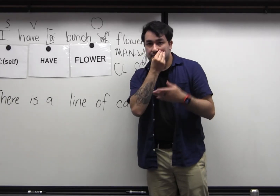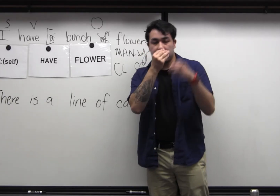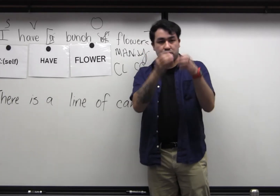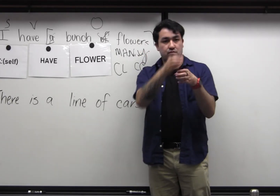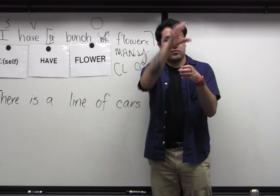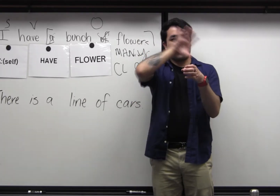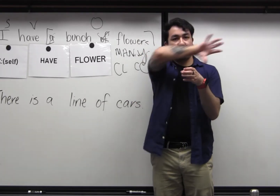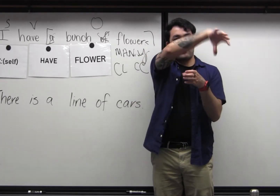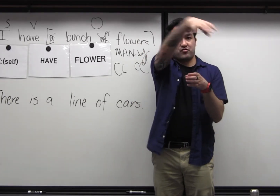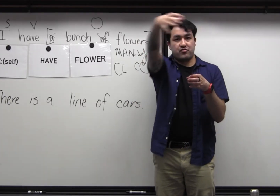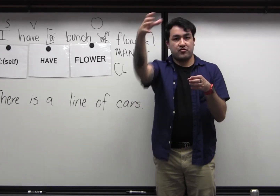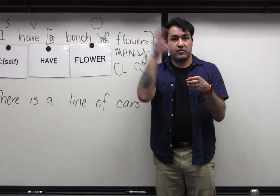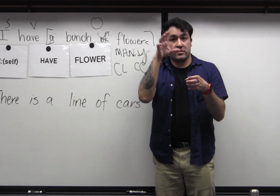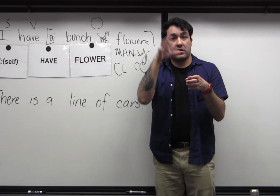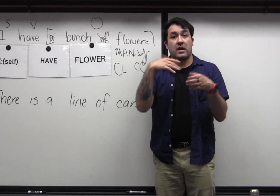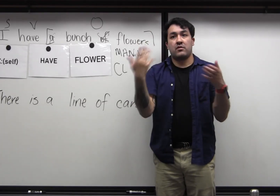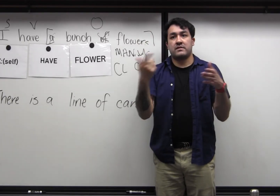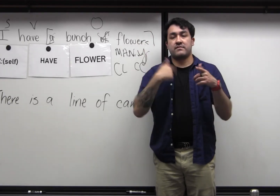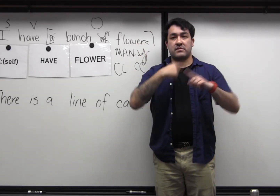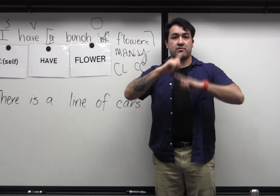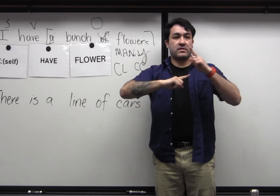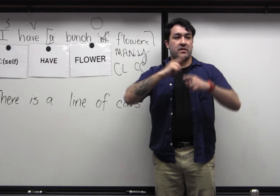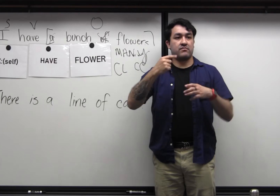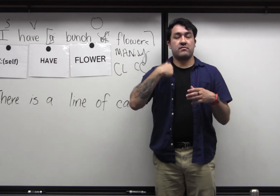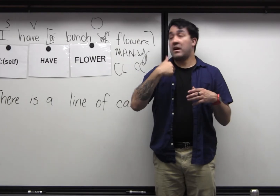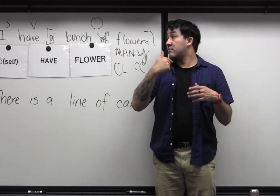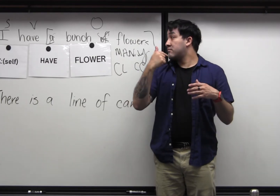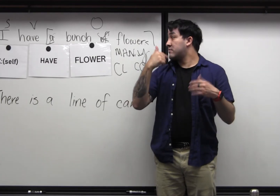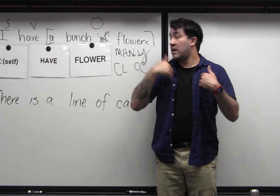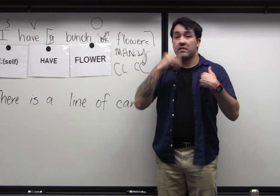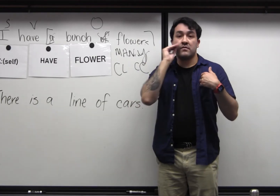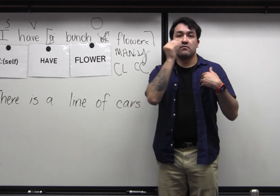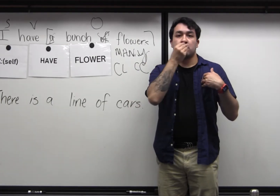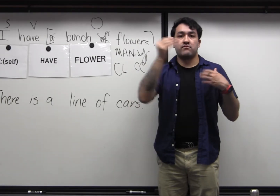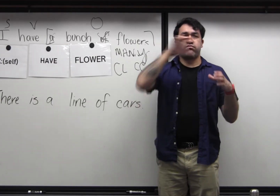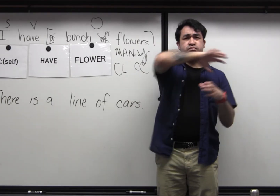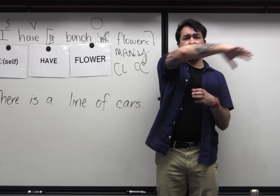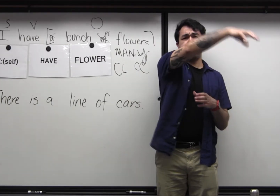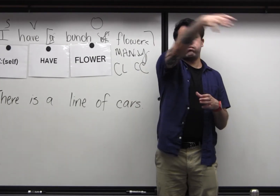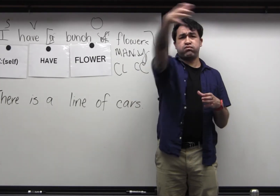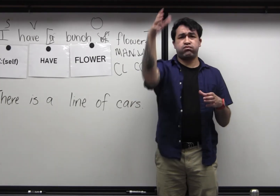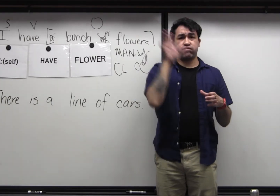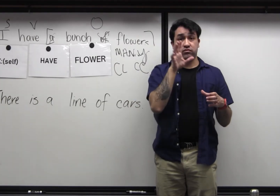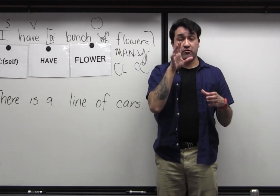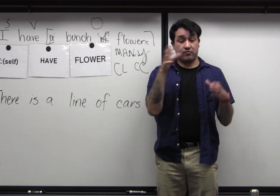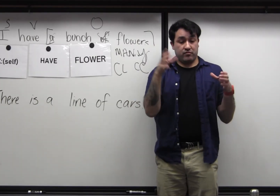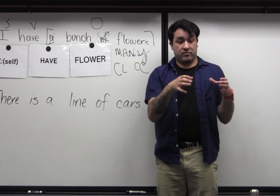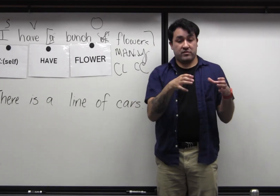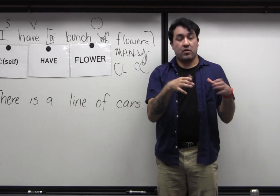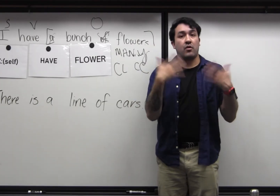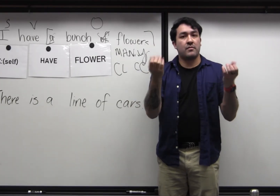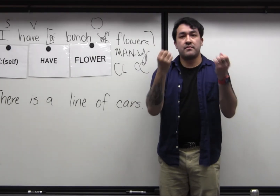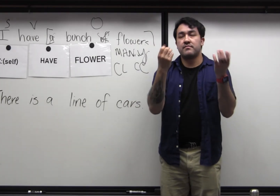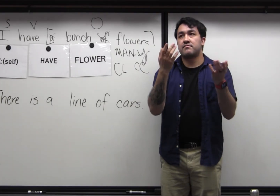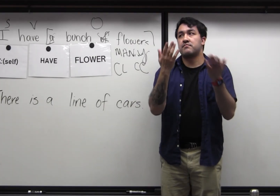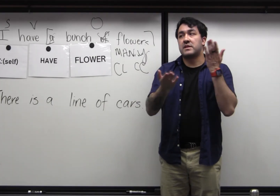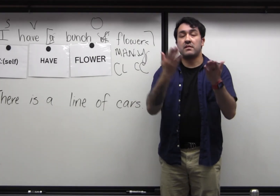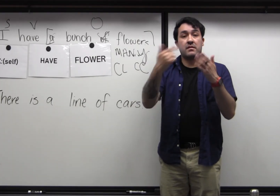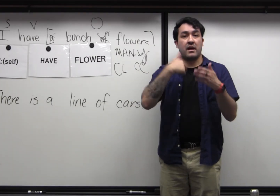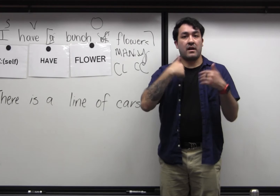The possession of flowers that I have are bundled together in a bouquet. Right, I can change the size of that bouquet. I can make it